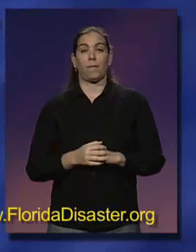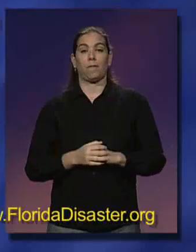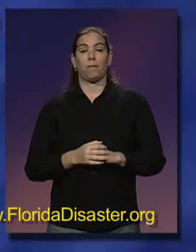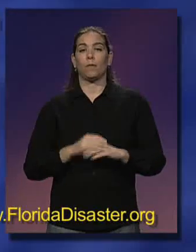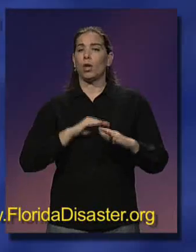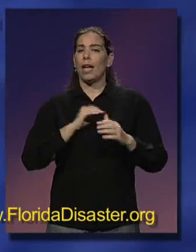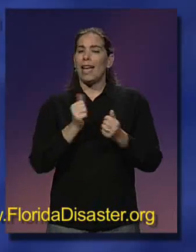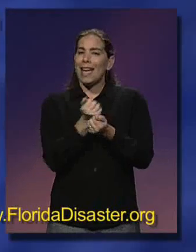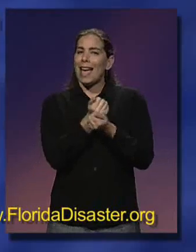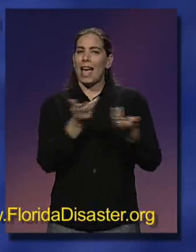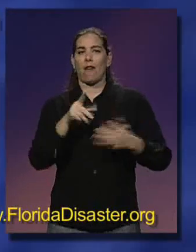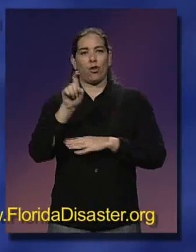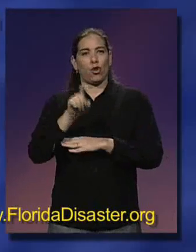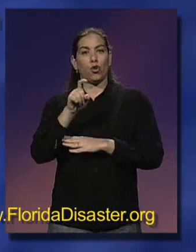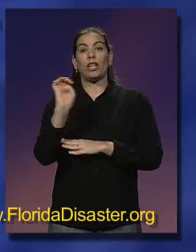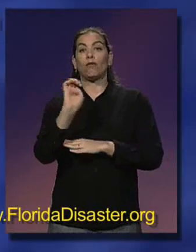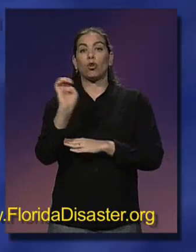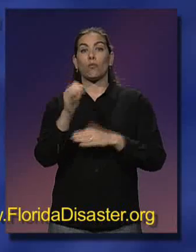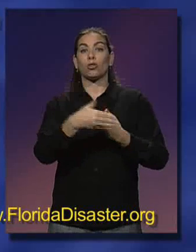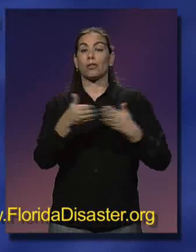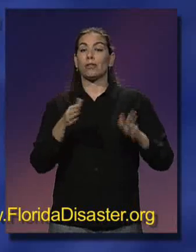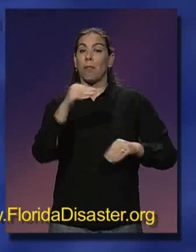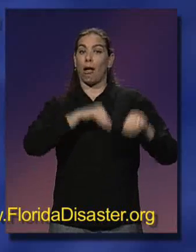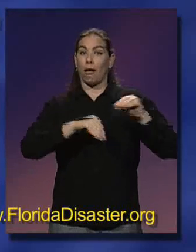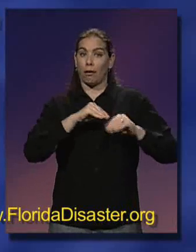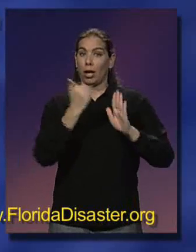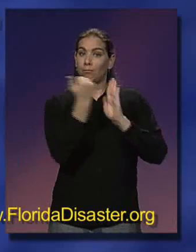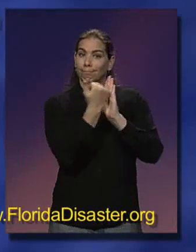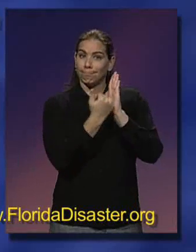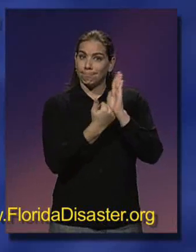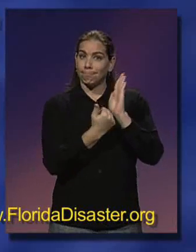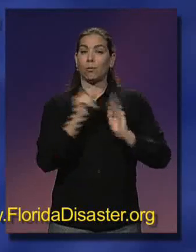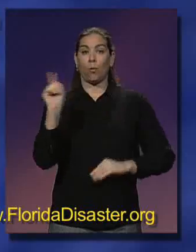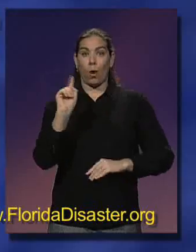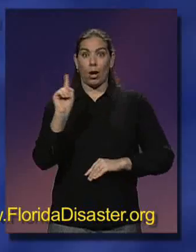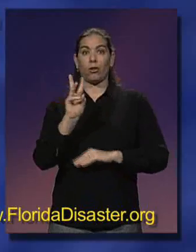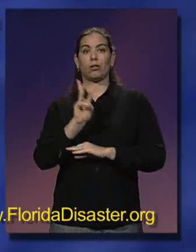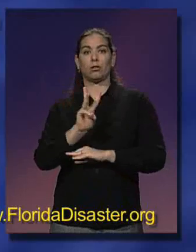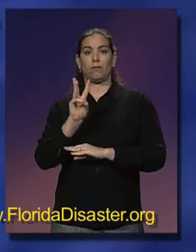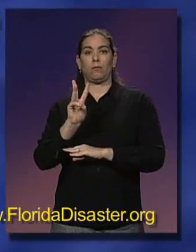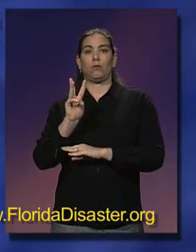what you will need for an emergency supply kit is located at